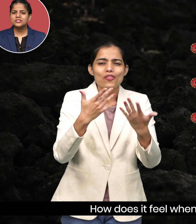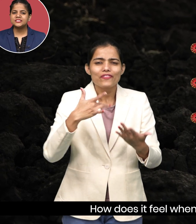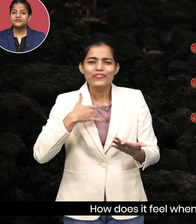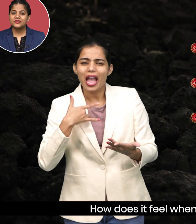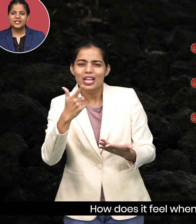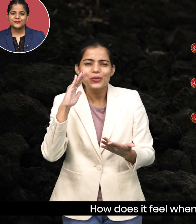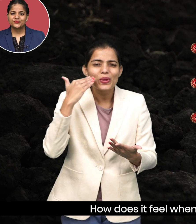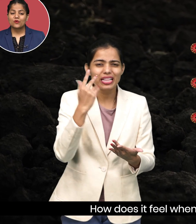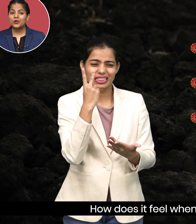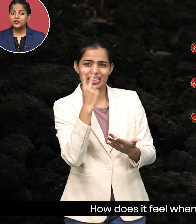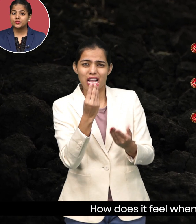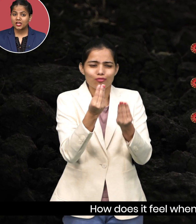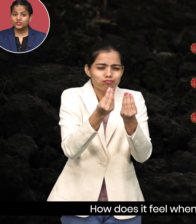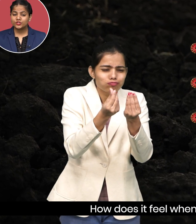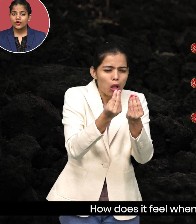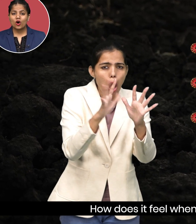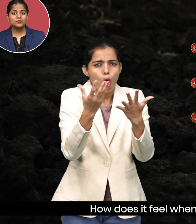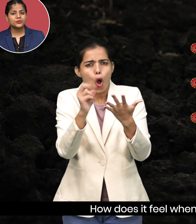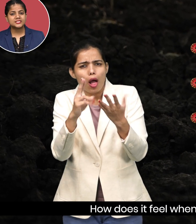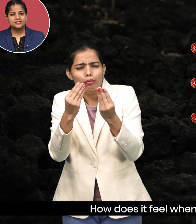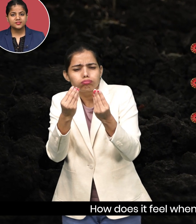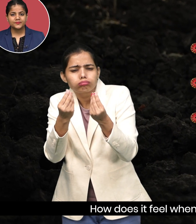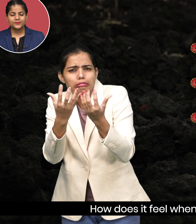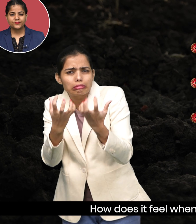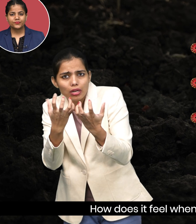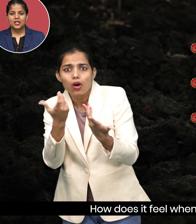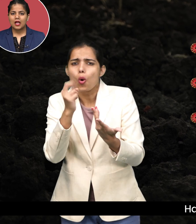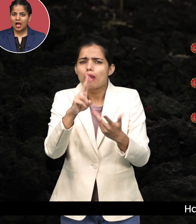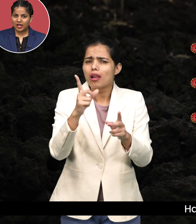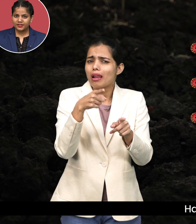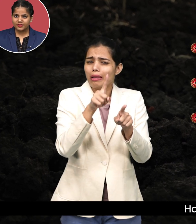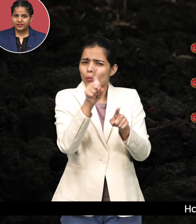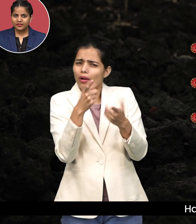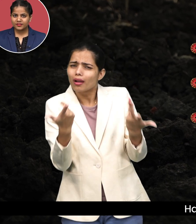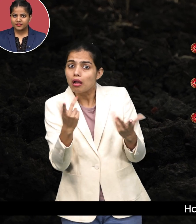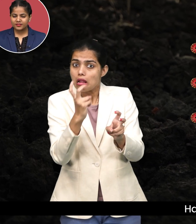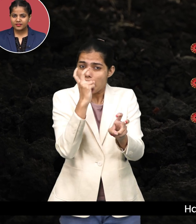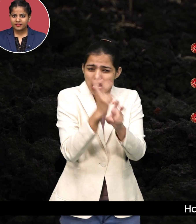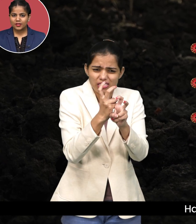How does it feel when you touch or press it? Hard,